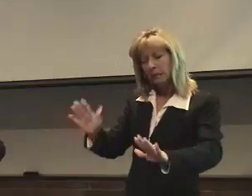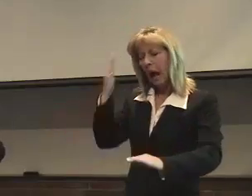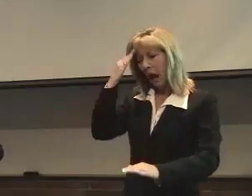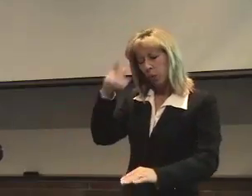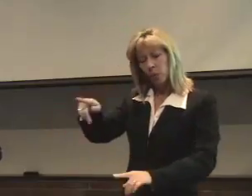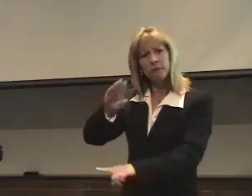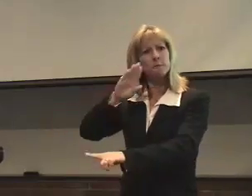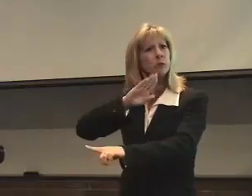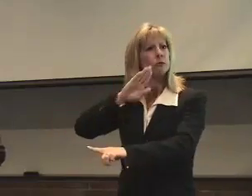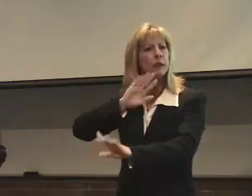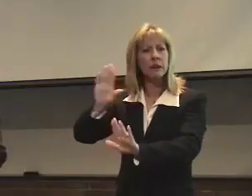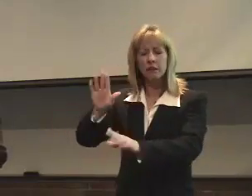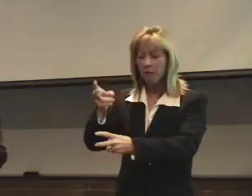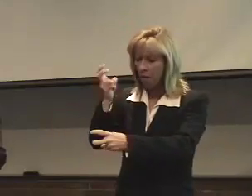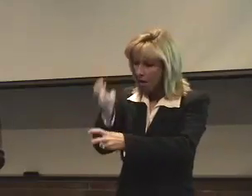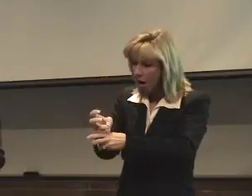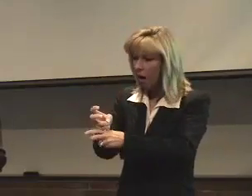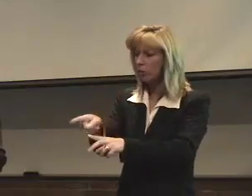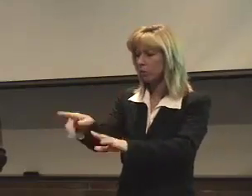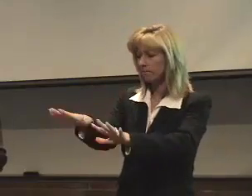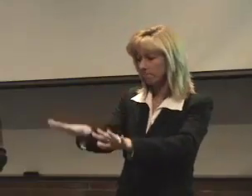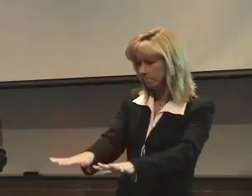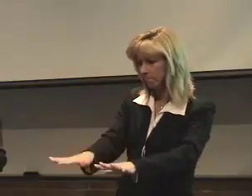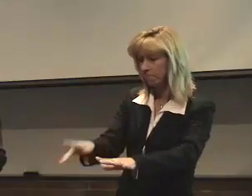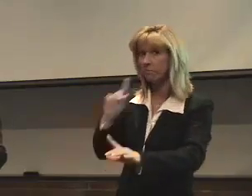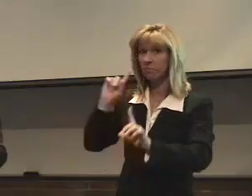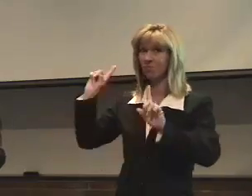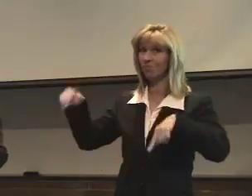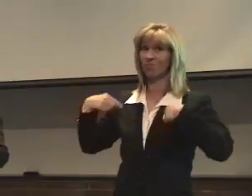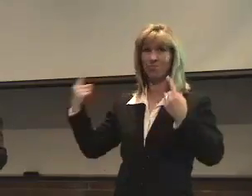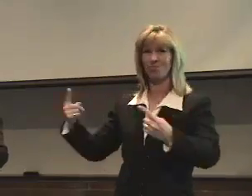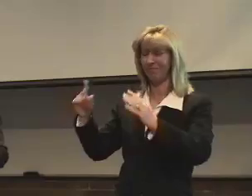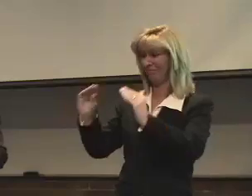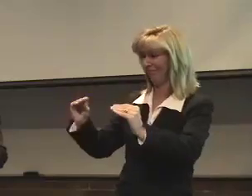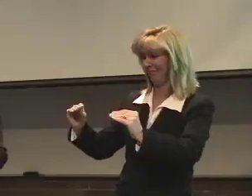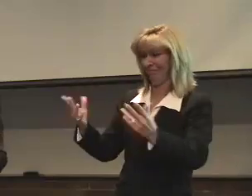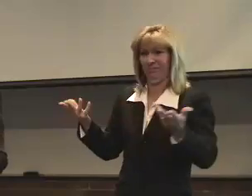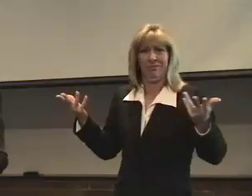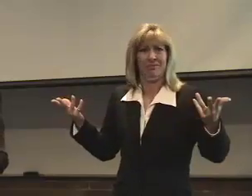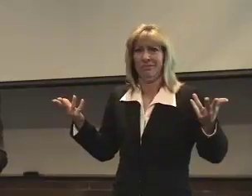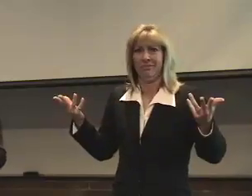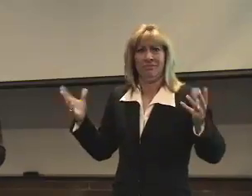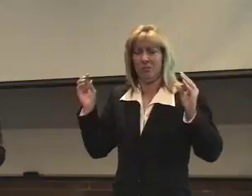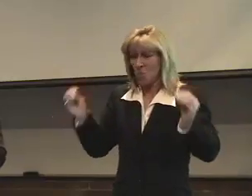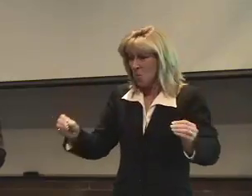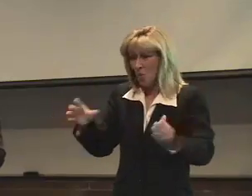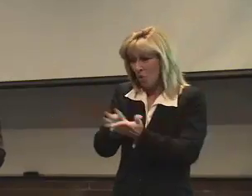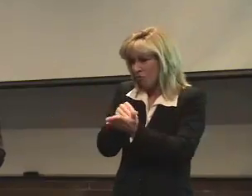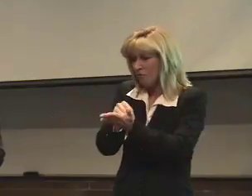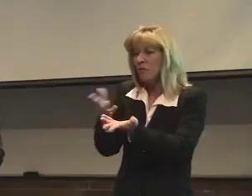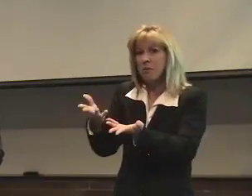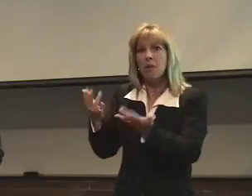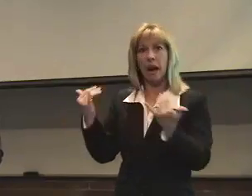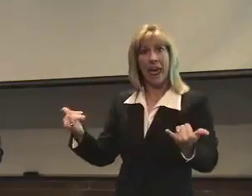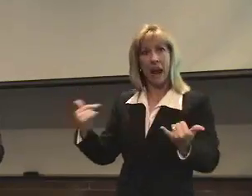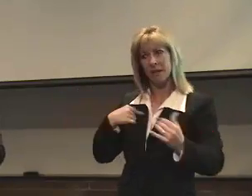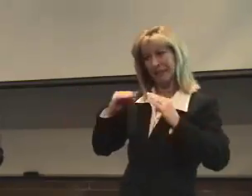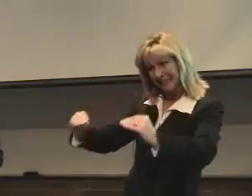You haven't been taught to think. And now you are. And he has done so much better now. That was kind of in the early part of the year. But he's done so